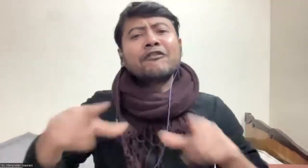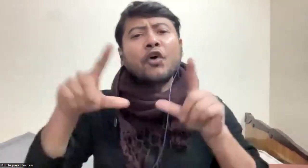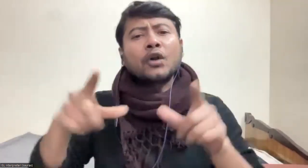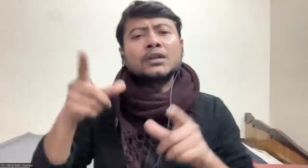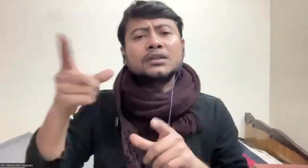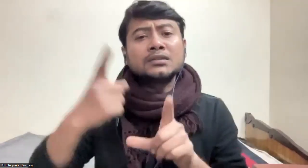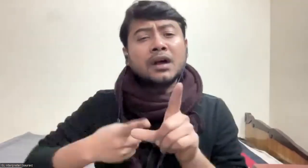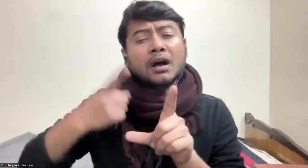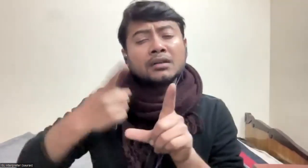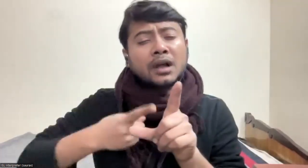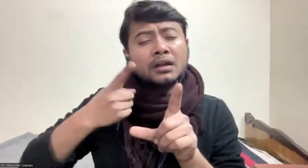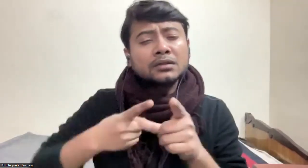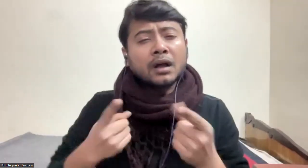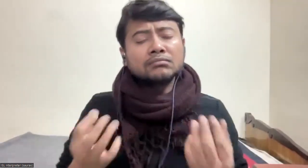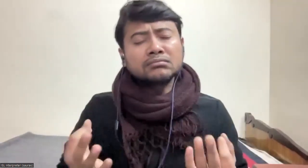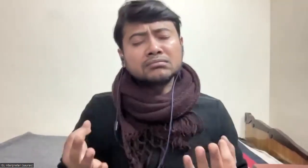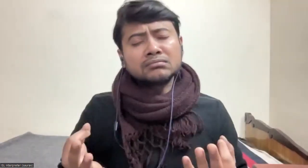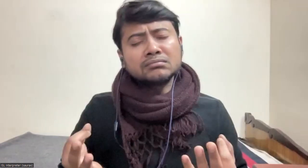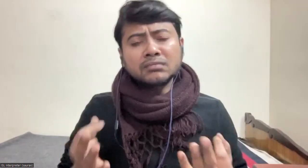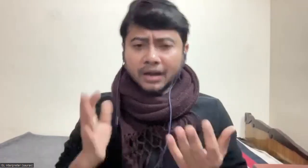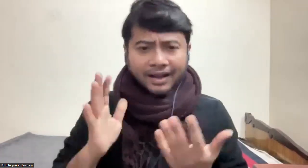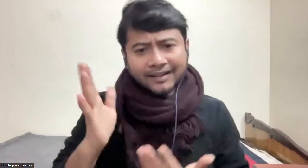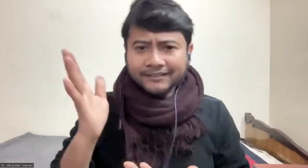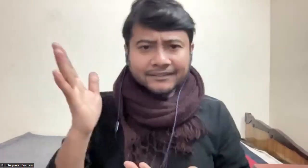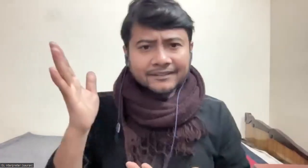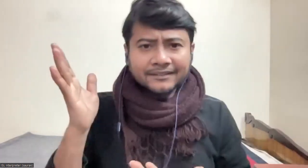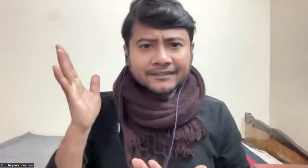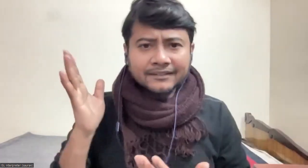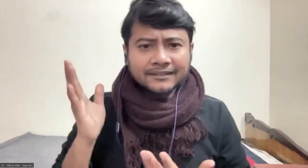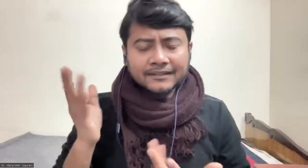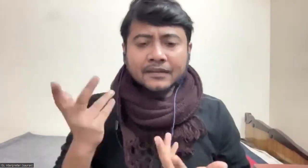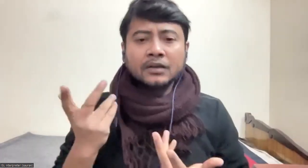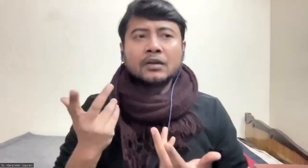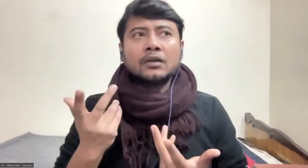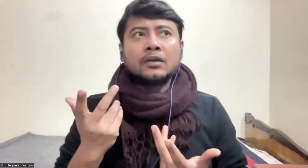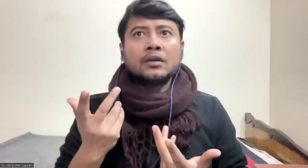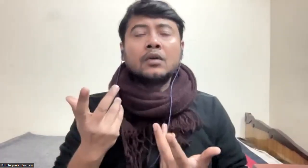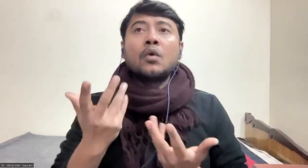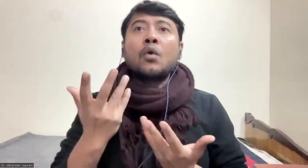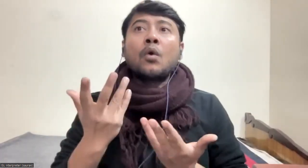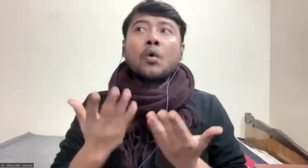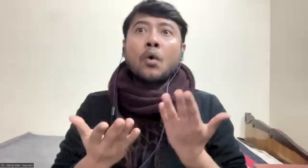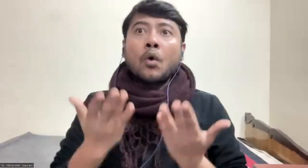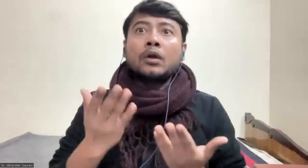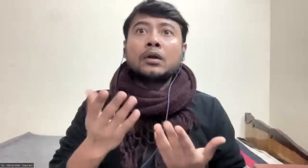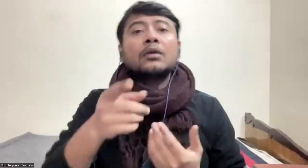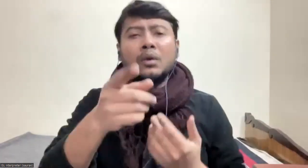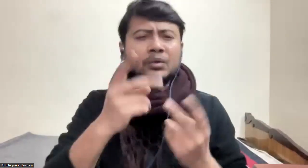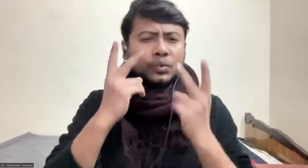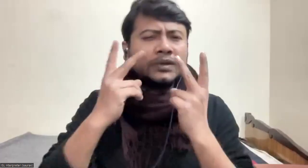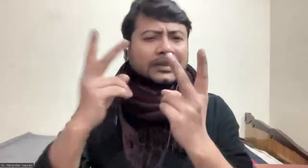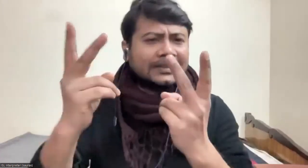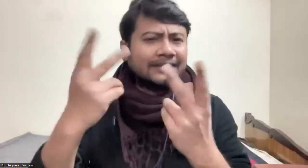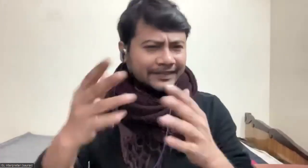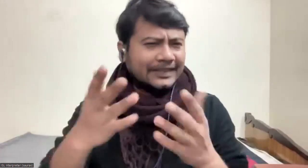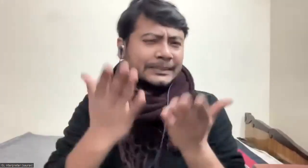for years. Or if you would have seen that people roll on the road and they visit the